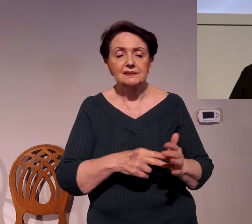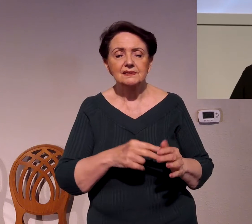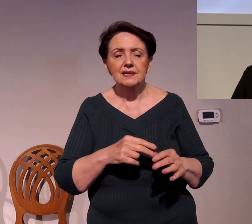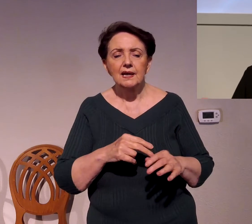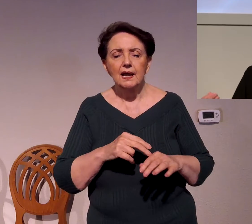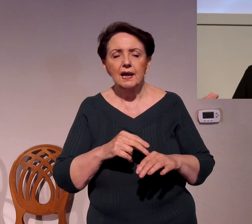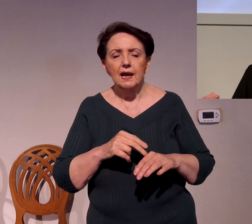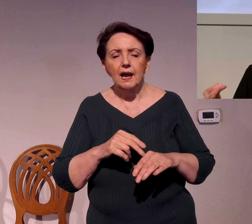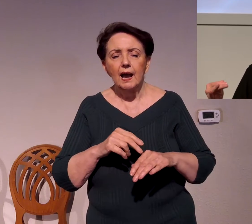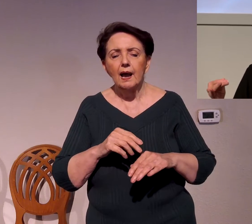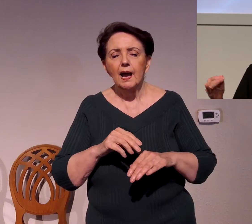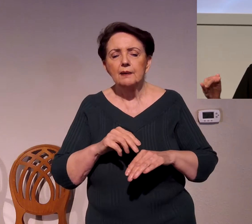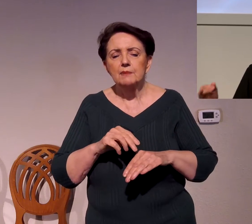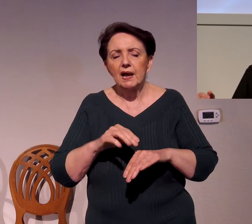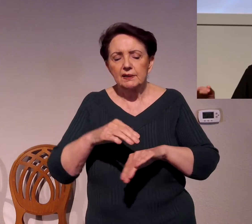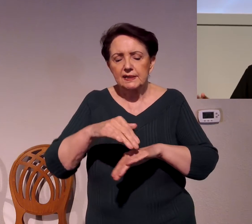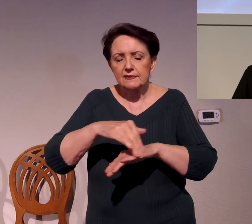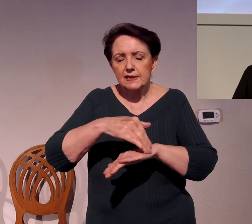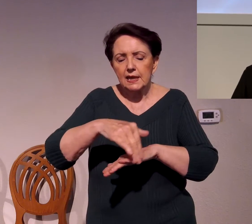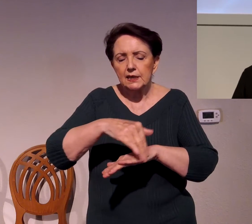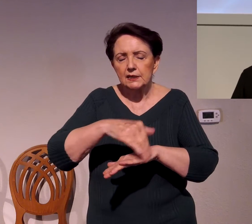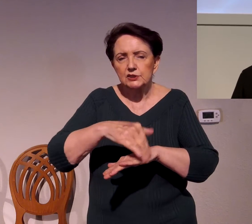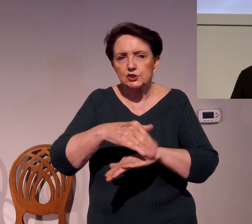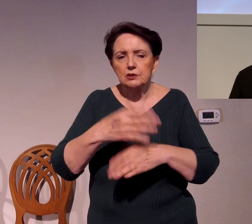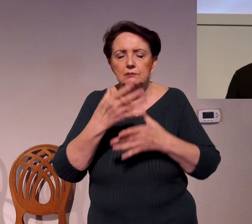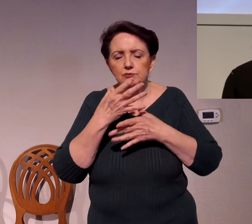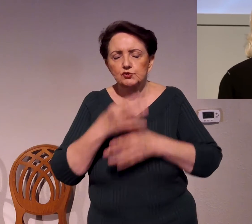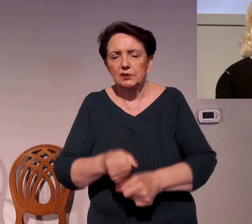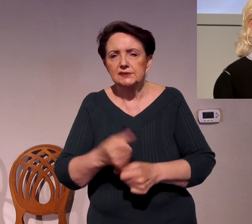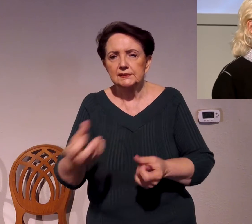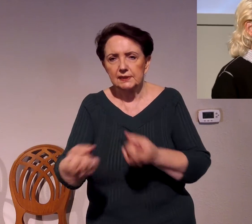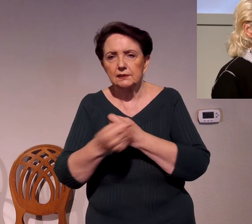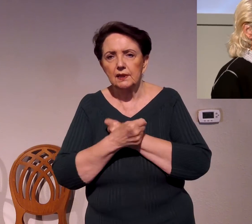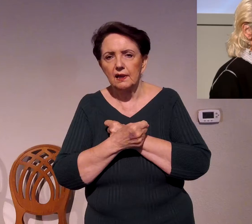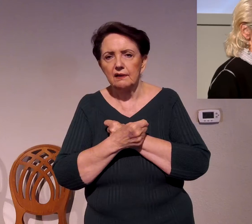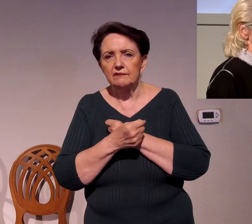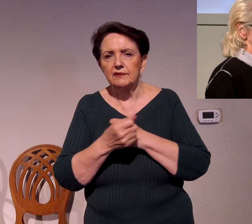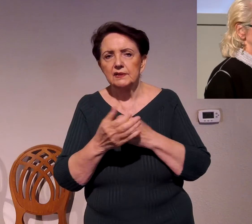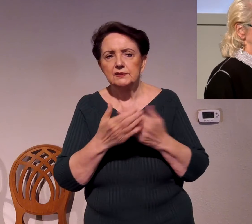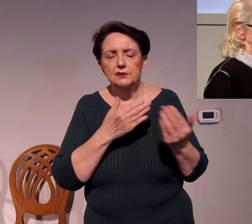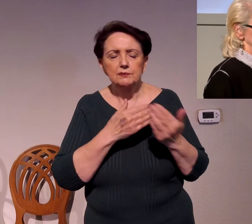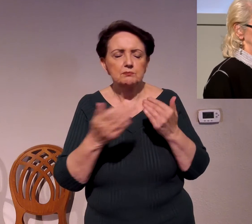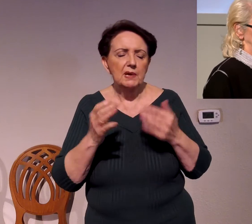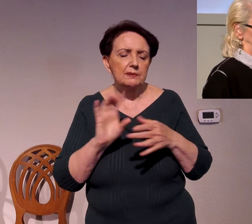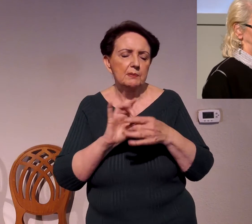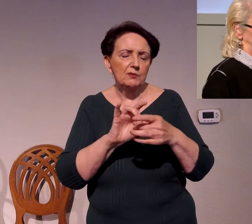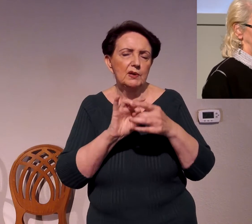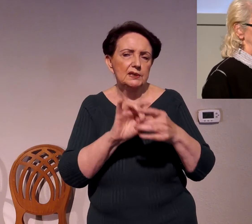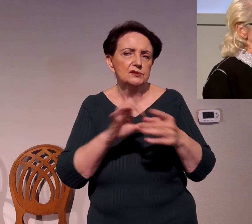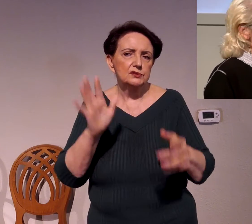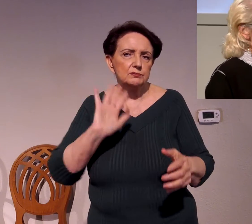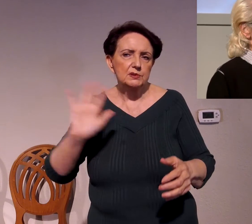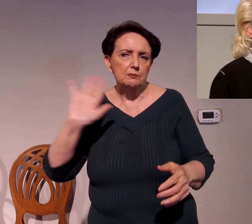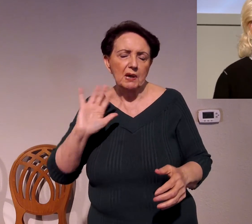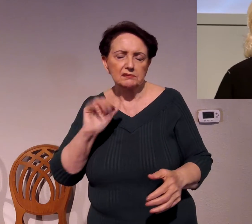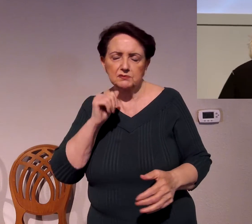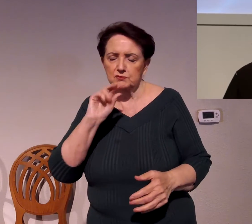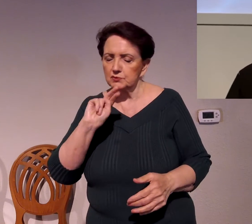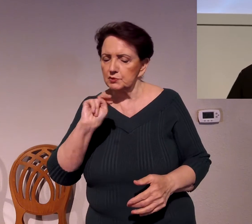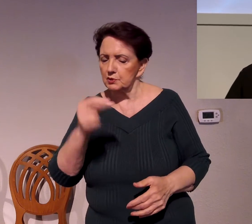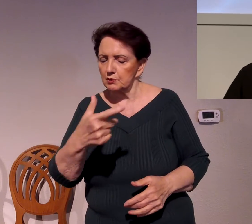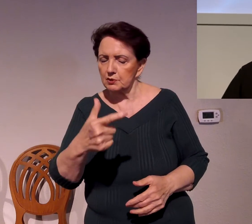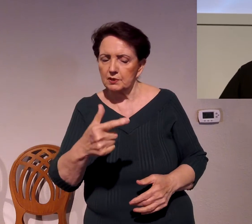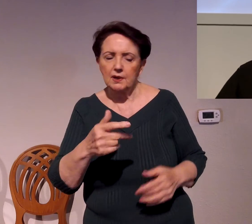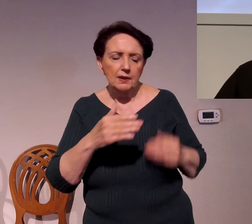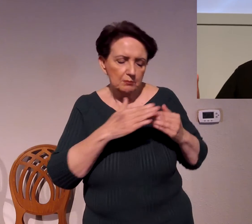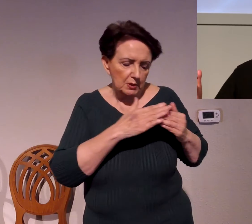skinny branches. I'm going to trust love even though all of my other relationships were not so good. I'm going to open my heart. I'm going